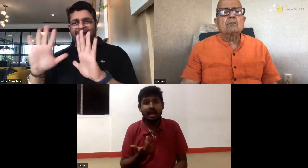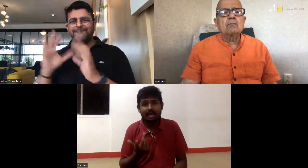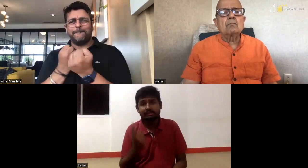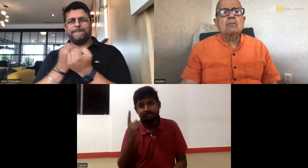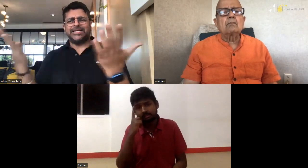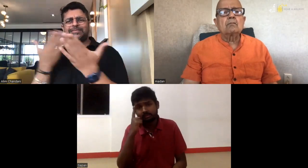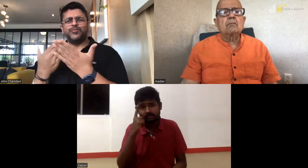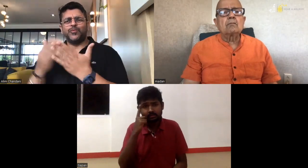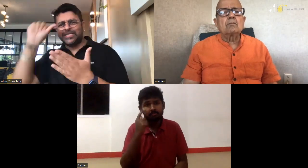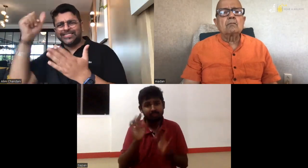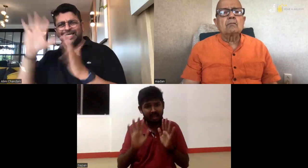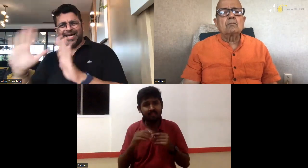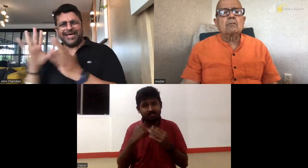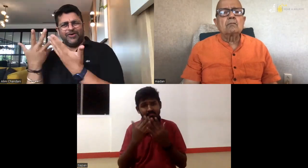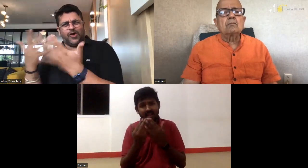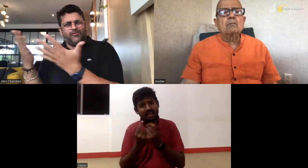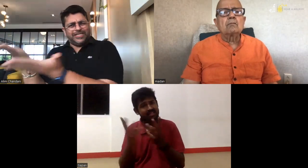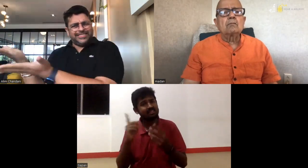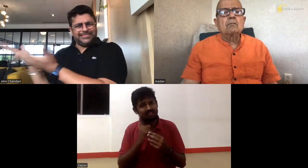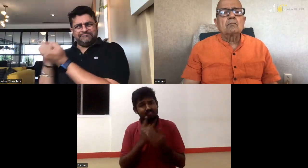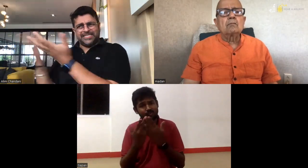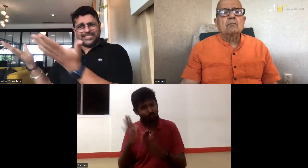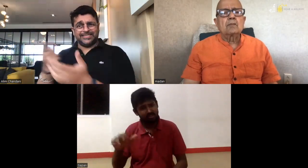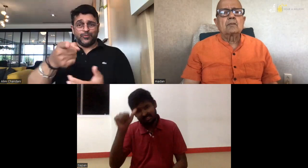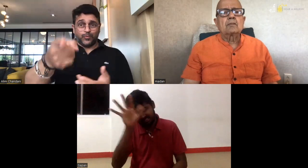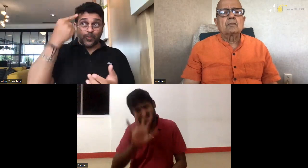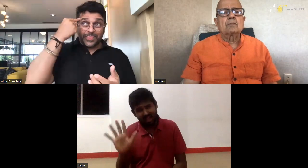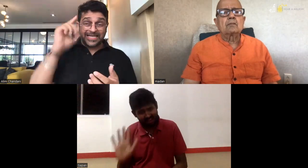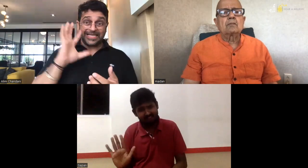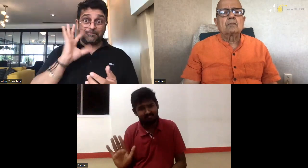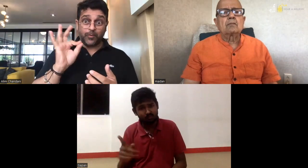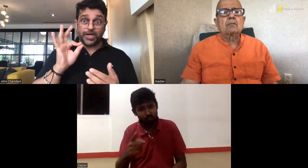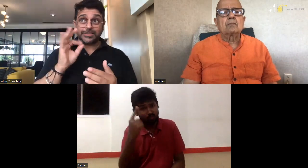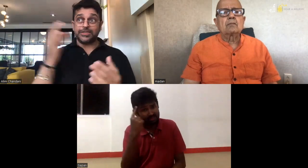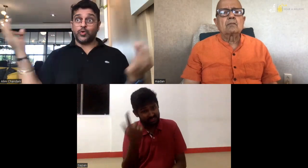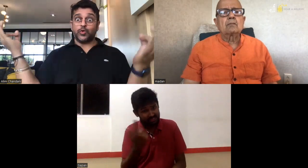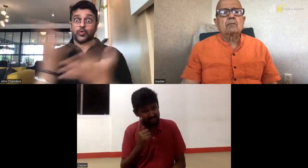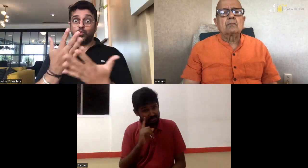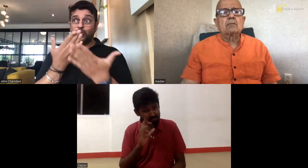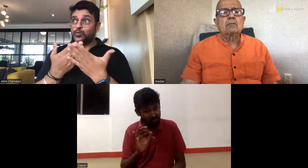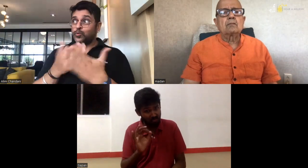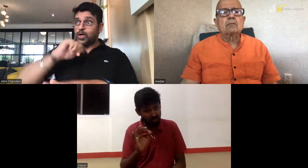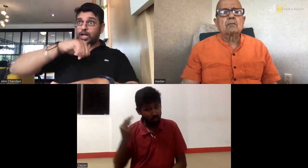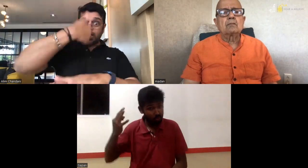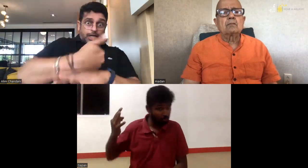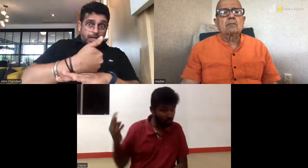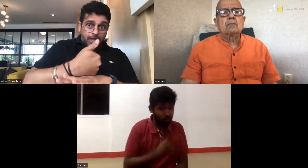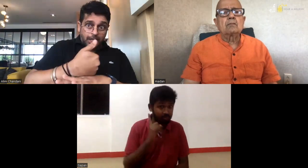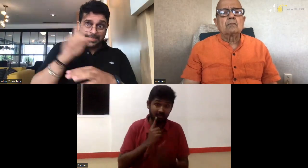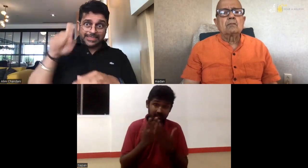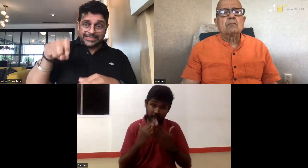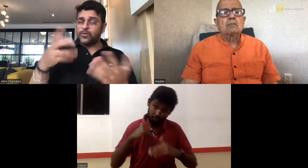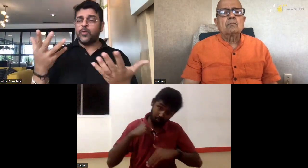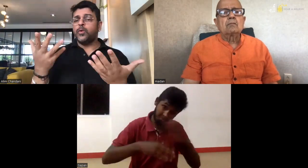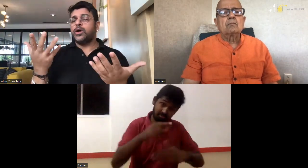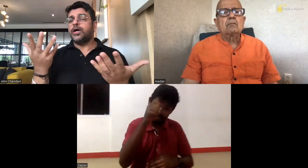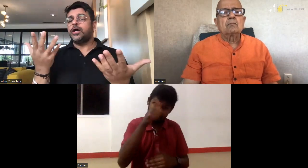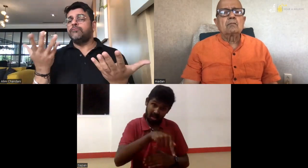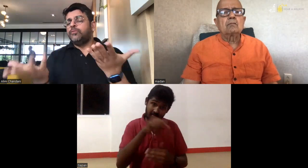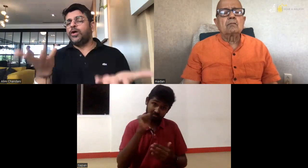still, you can't remove me from here. It's okay. I'm still working. So if I